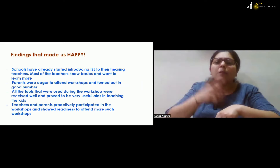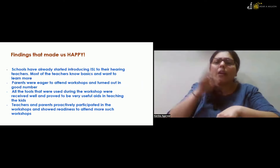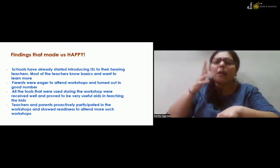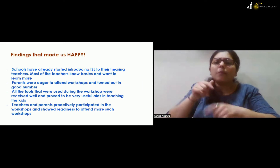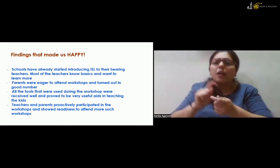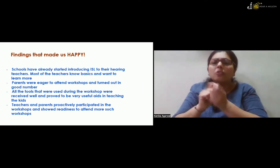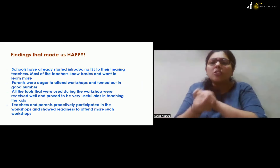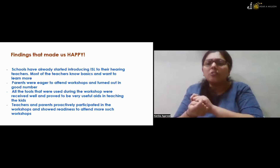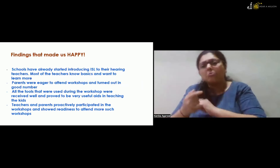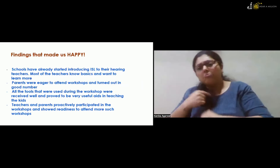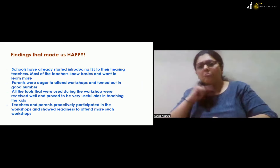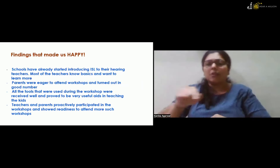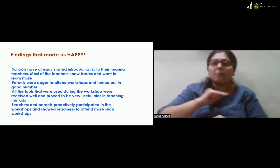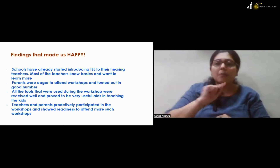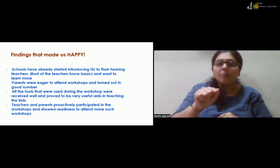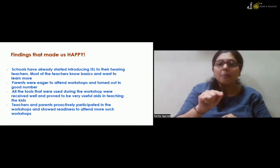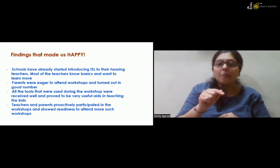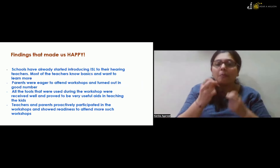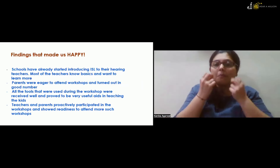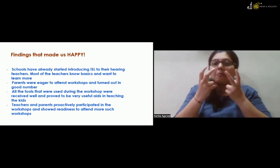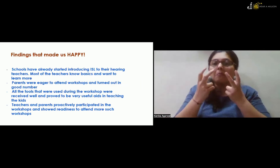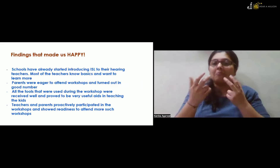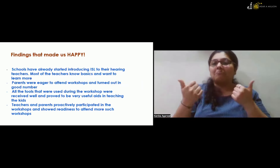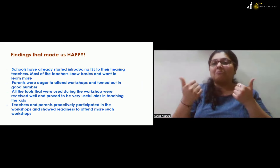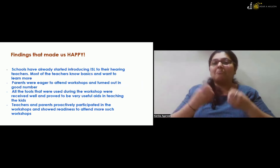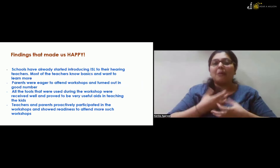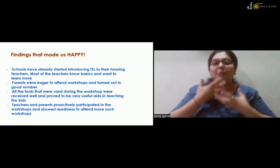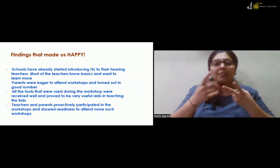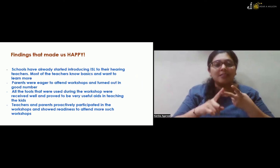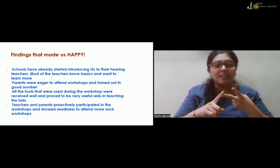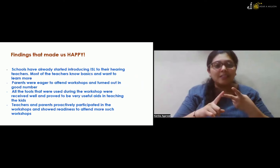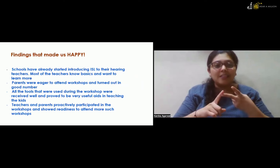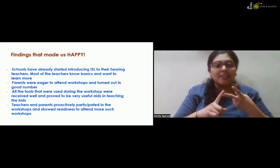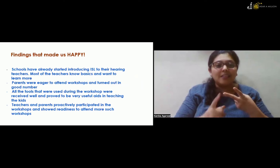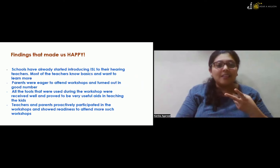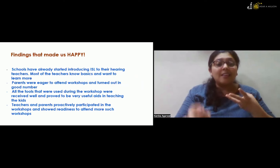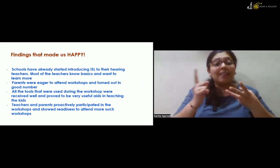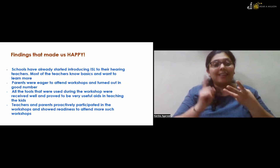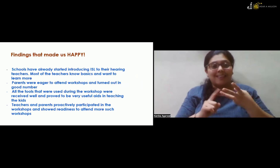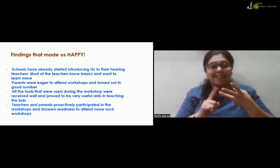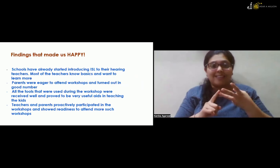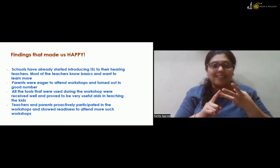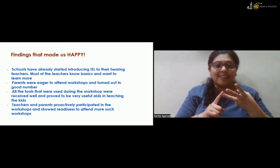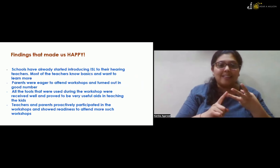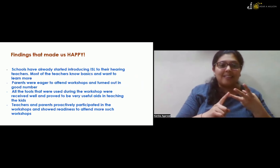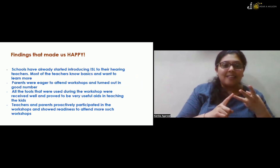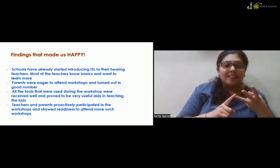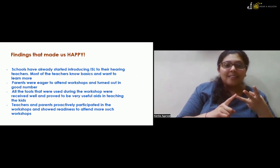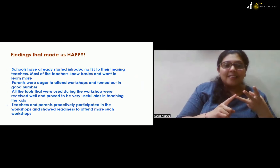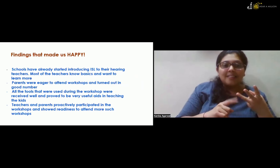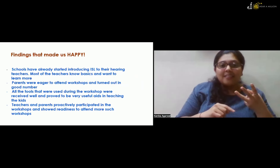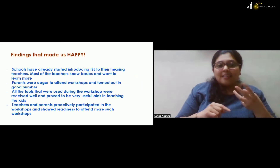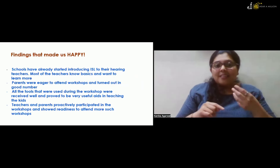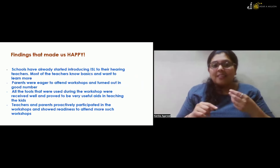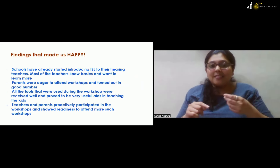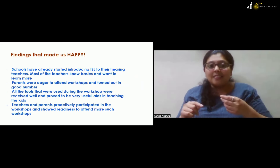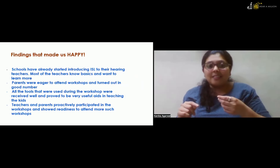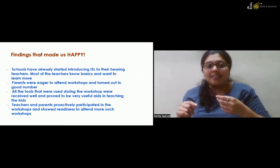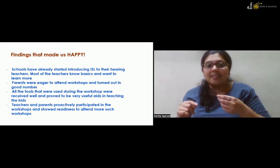miss it for anything. But before they said that, we didn't have time. And you see how